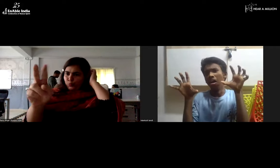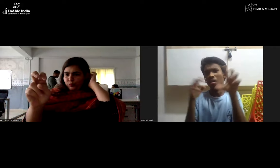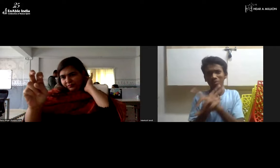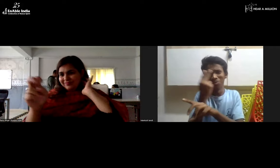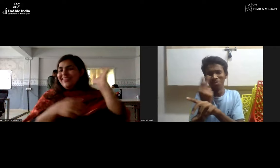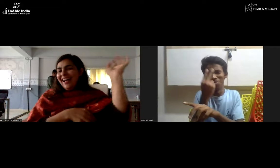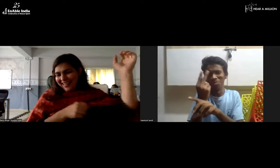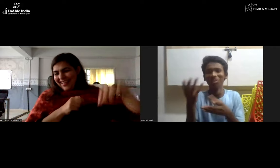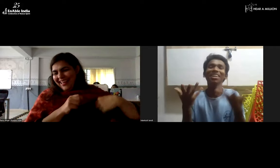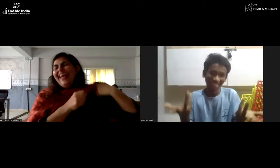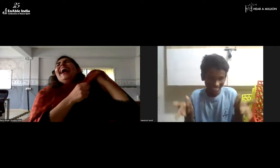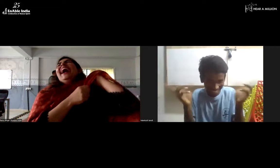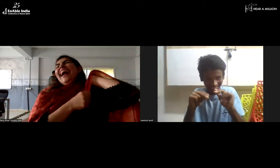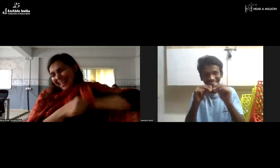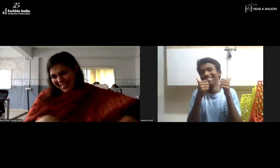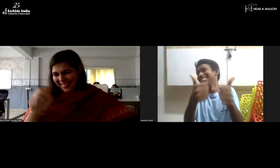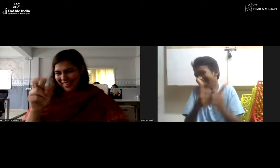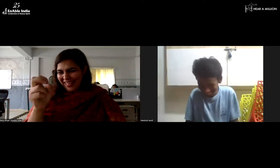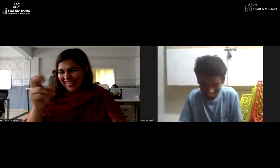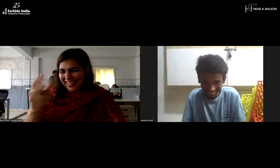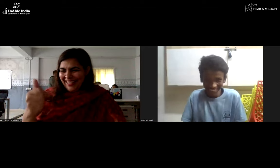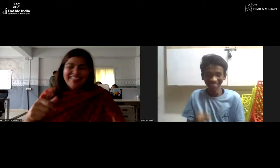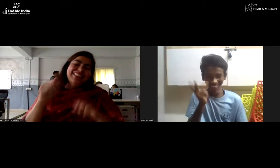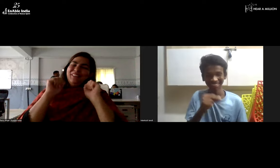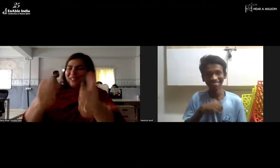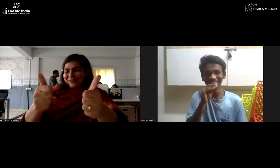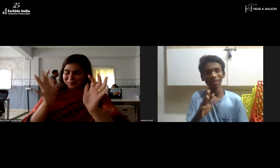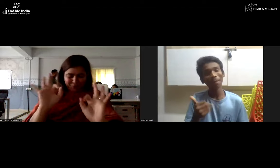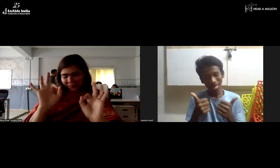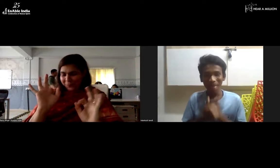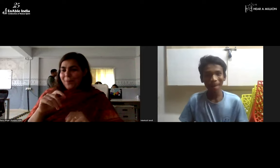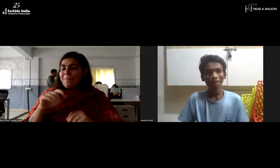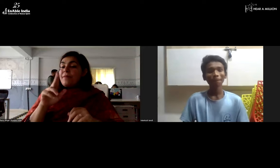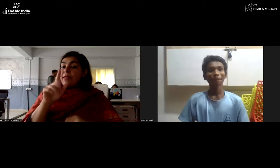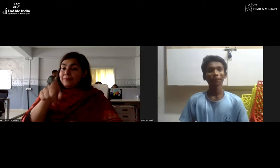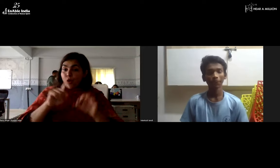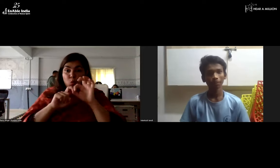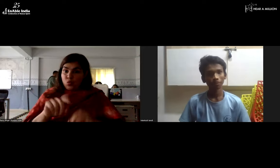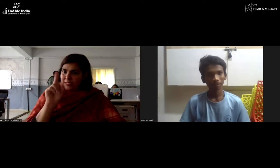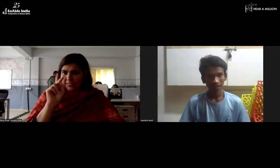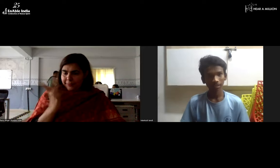like parents are there, family relations, and